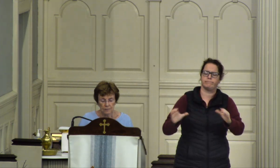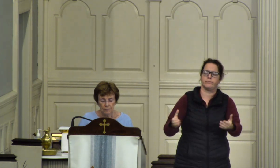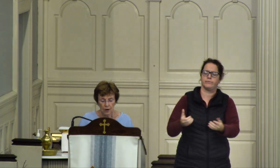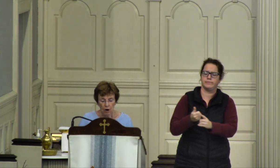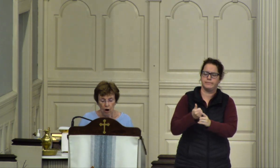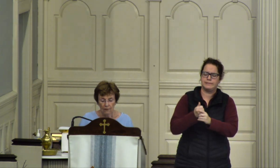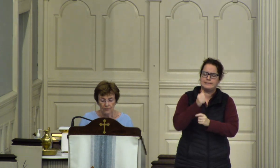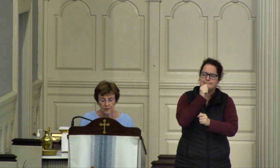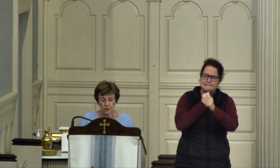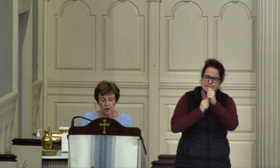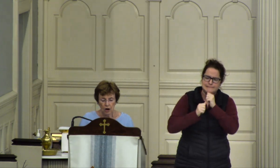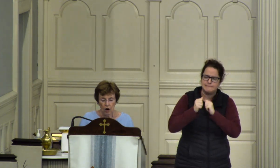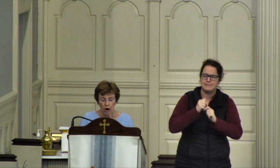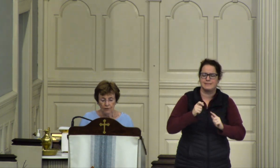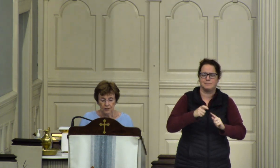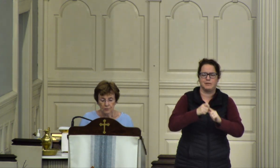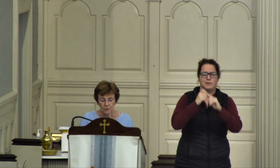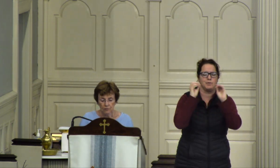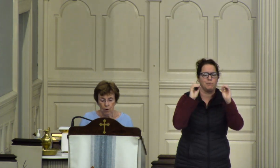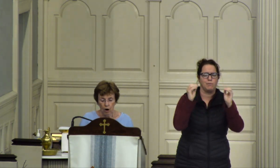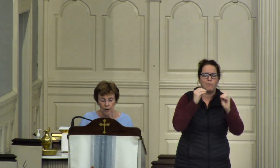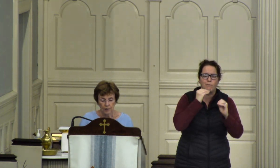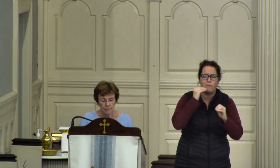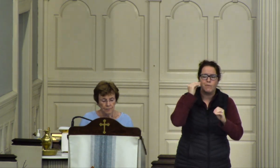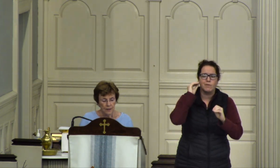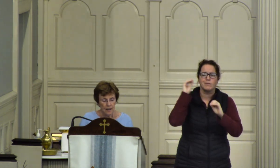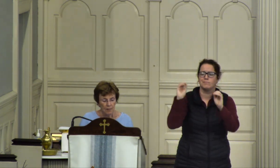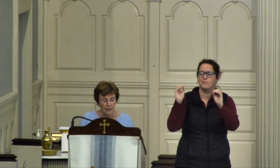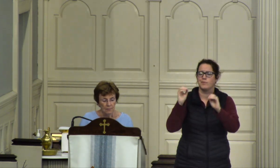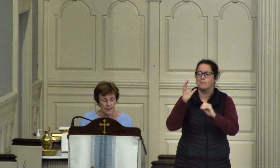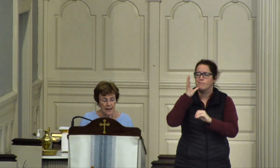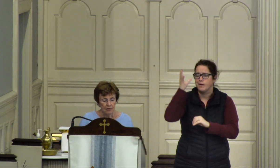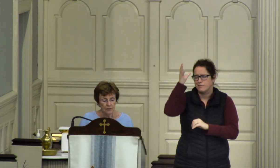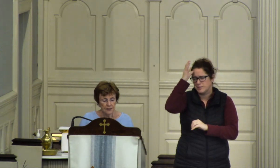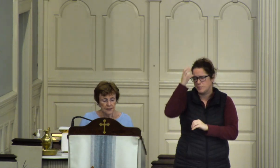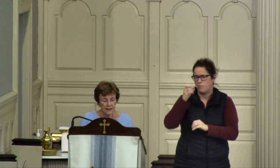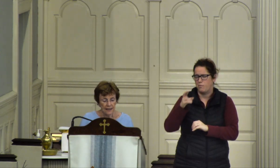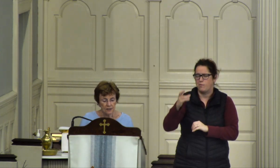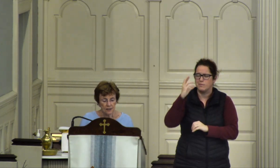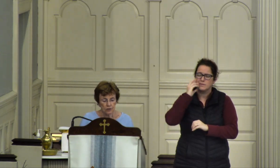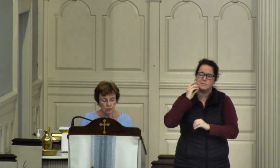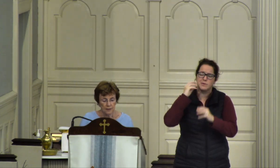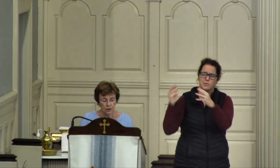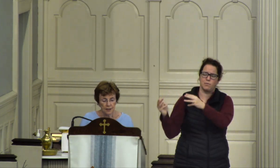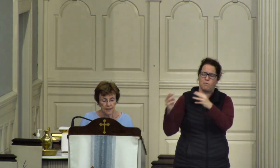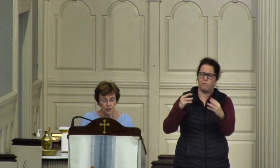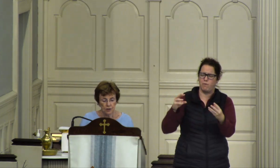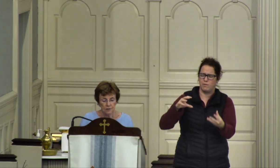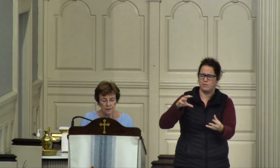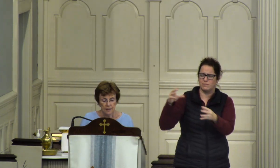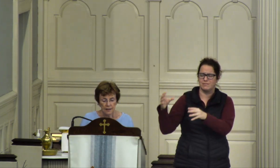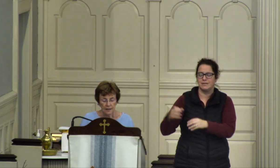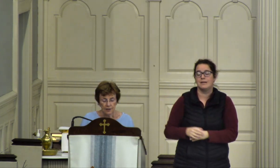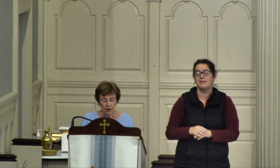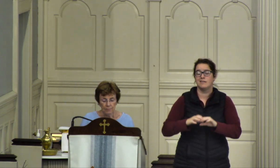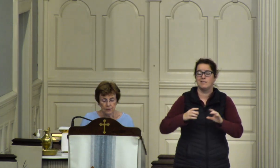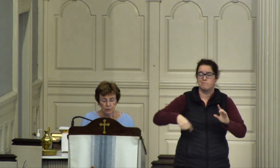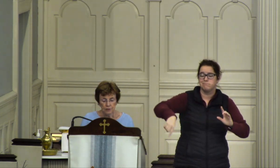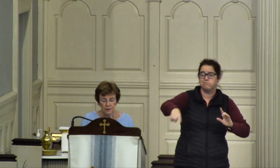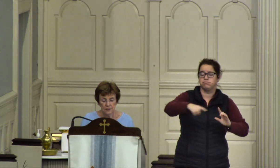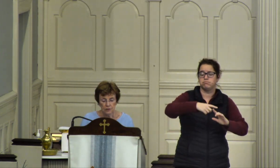homeless, orphans, or victims of war, may be guaranteed access to education and